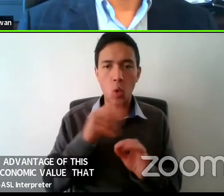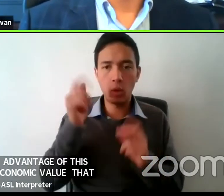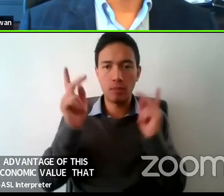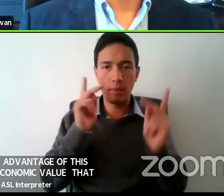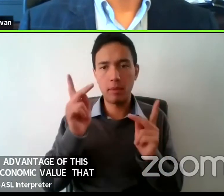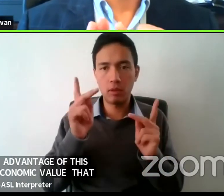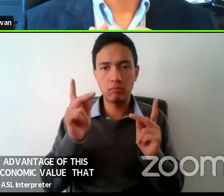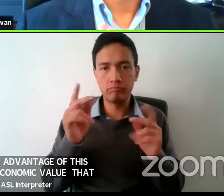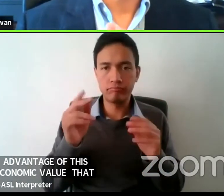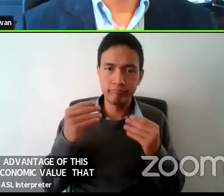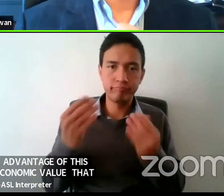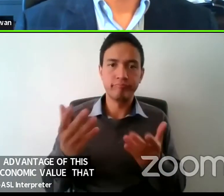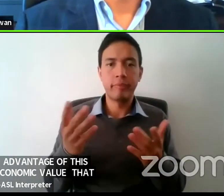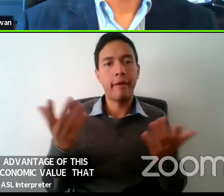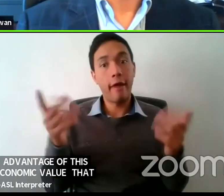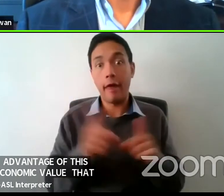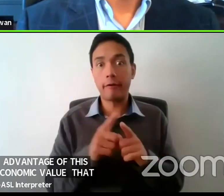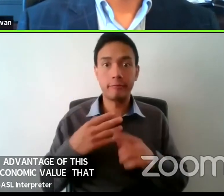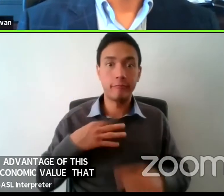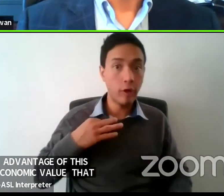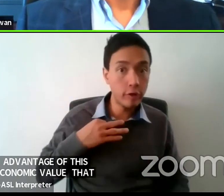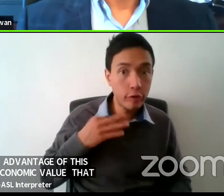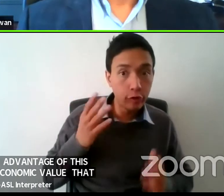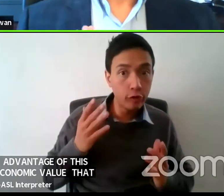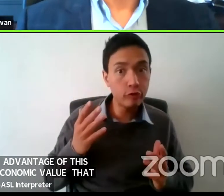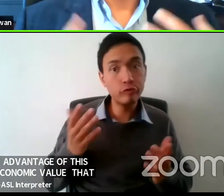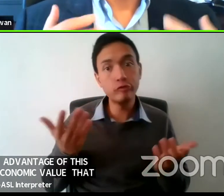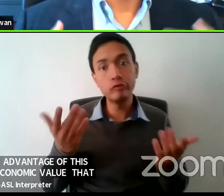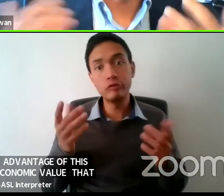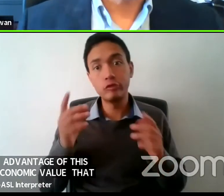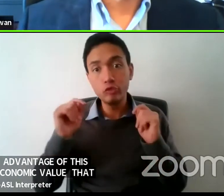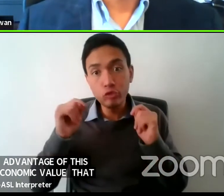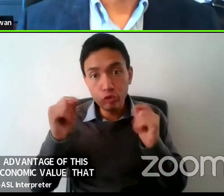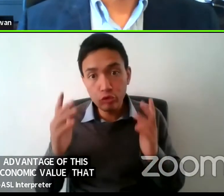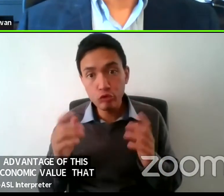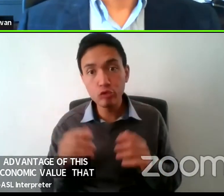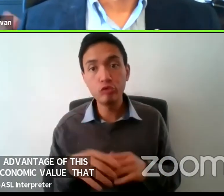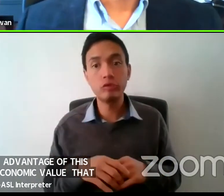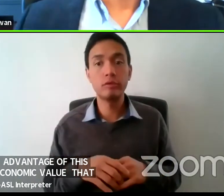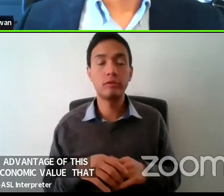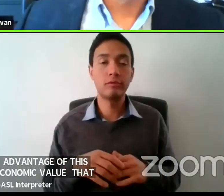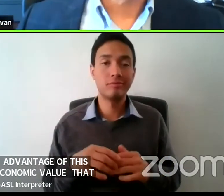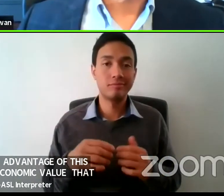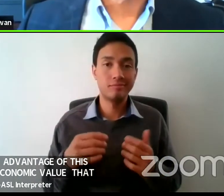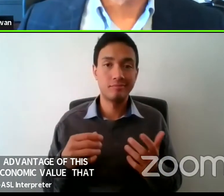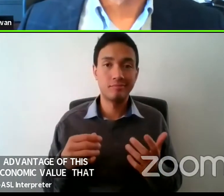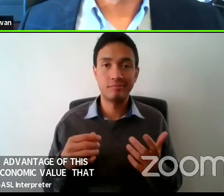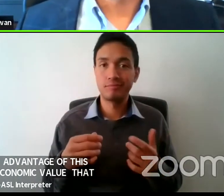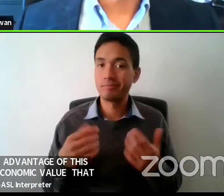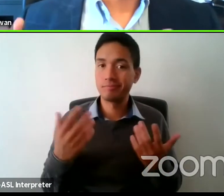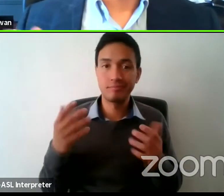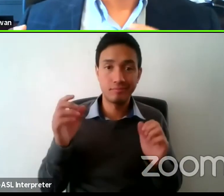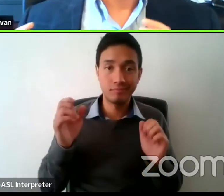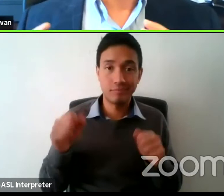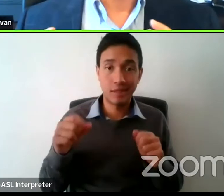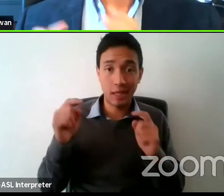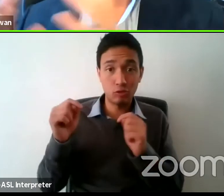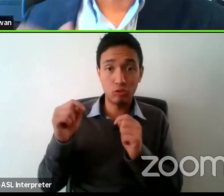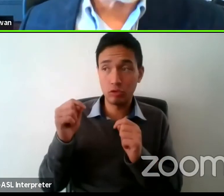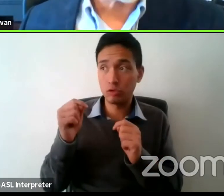as volunteers, as, for example, tutors who can deliver tutoring to virtual students who have